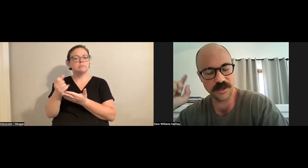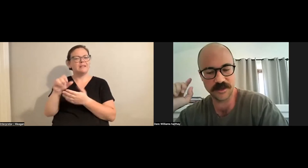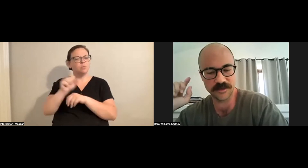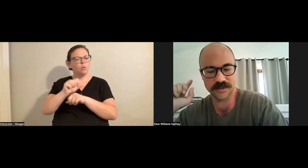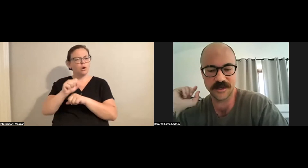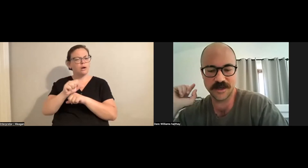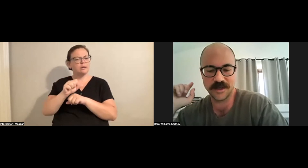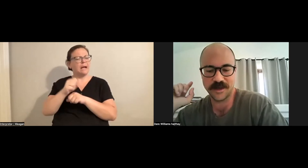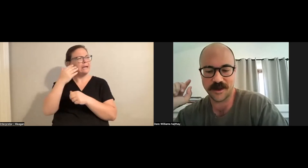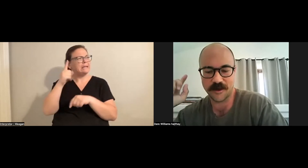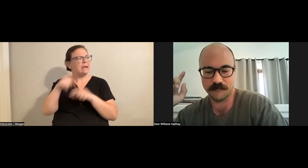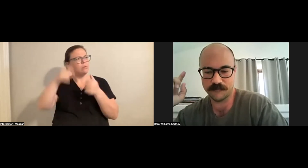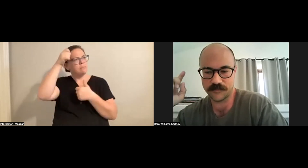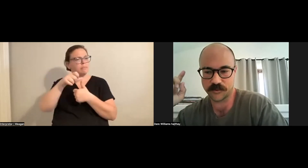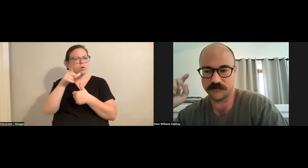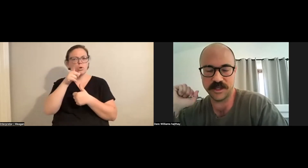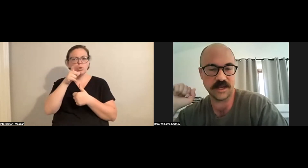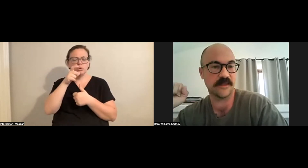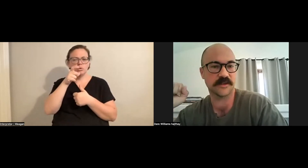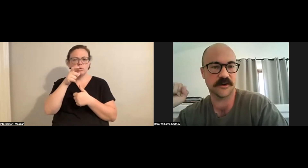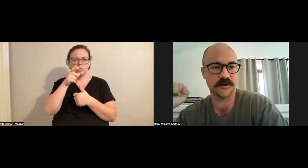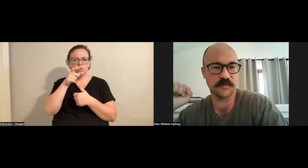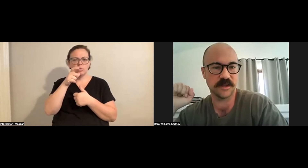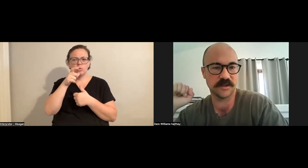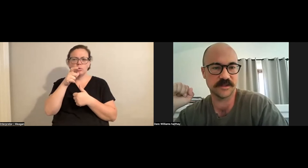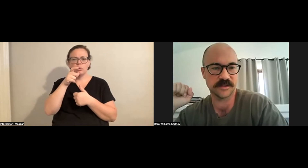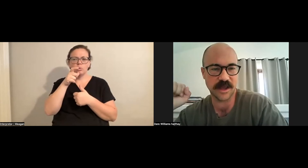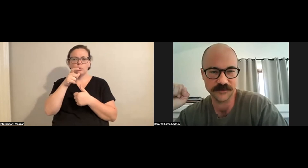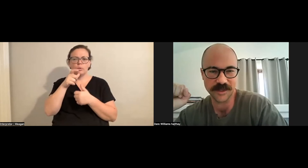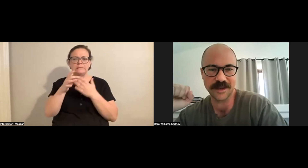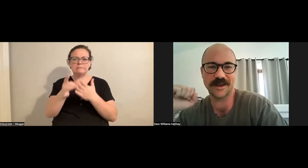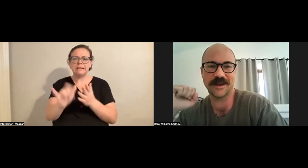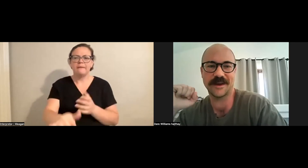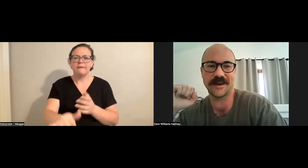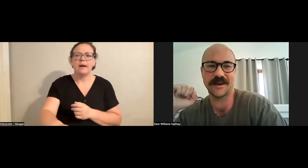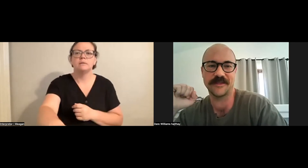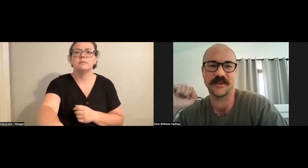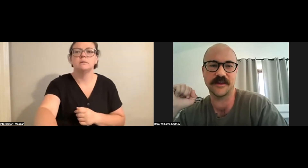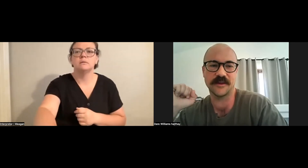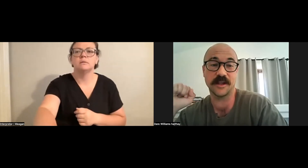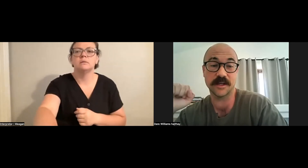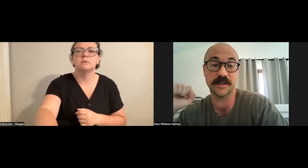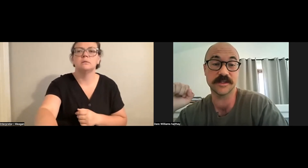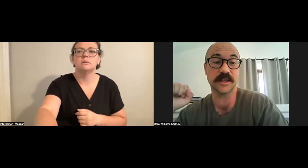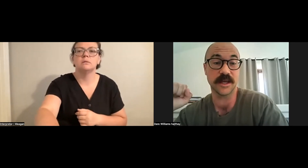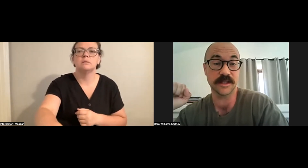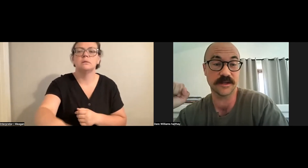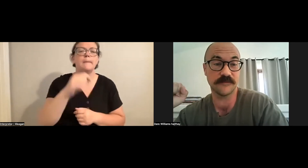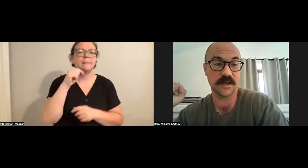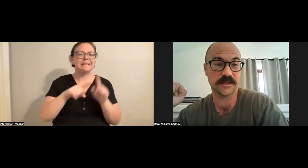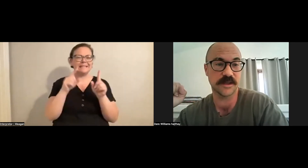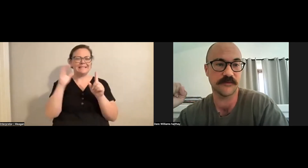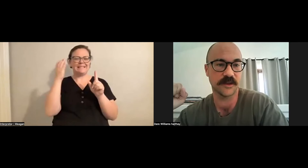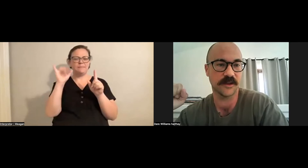who is sort of leading that charge, but it sounds like the collected and selected